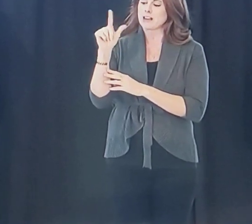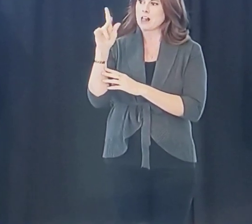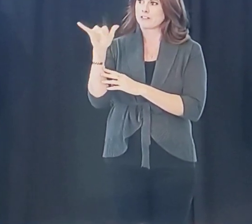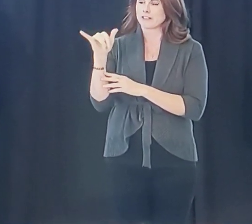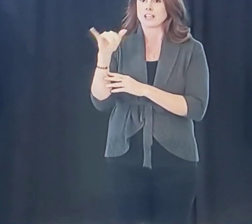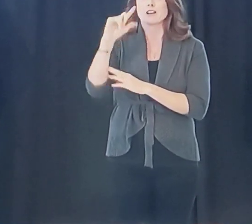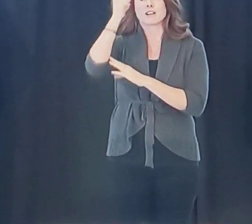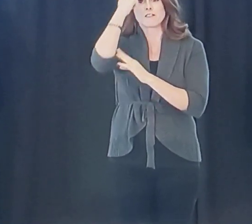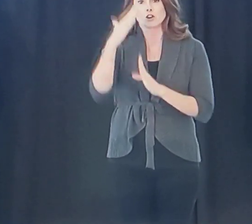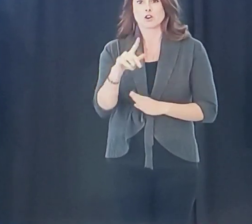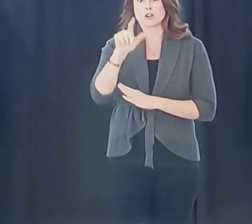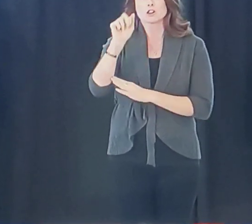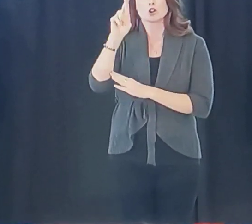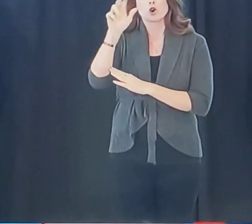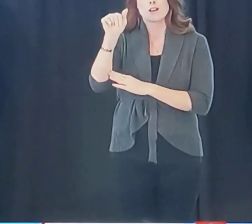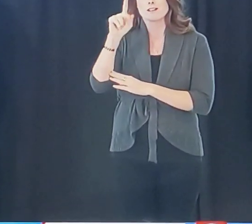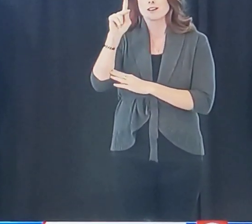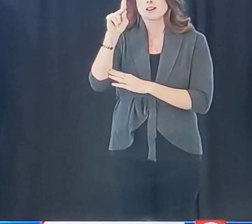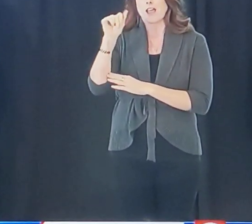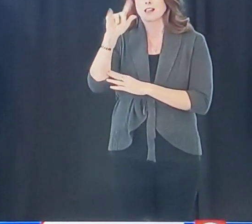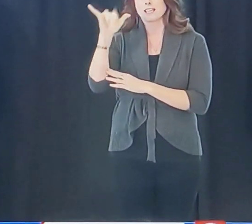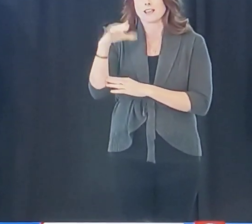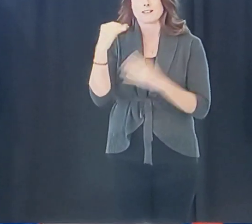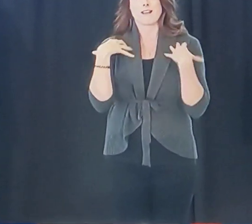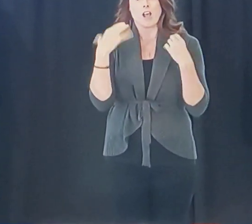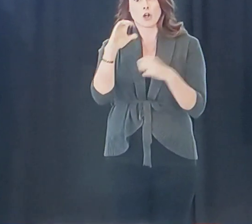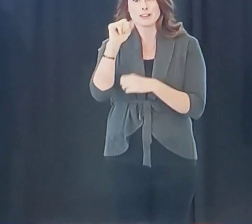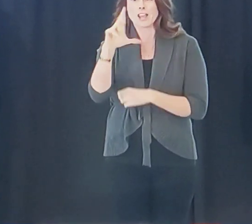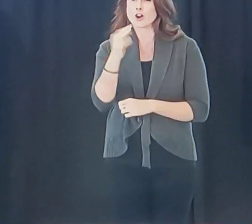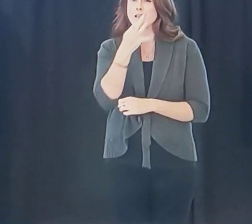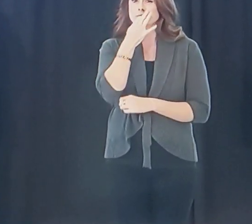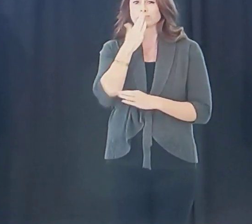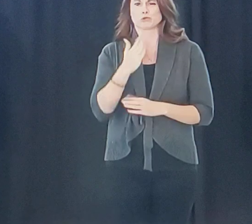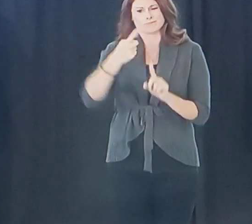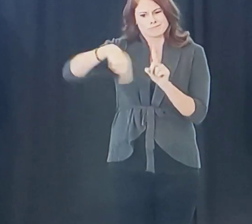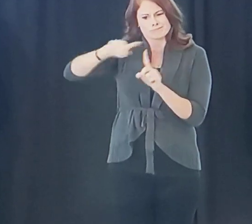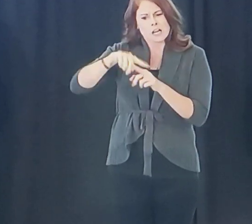Laura Kelly, and the healthcare experts who